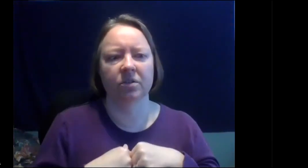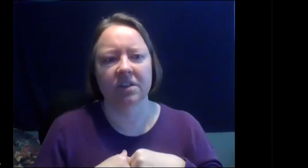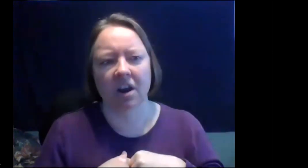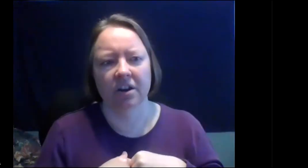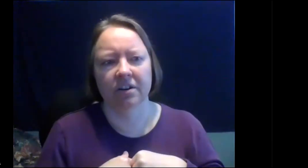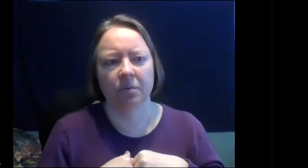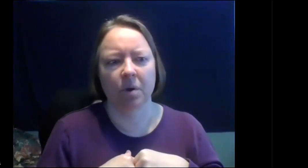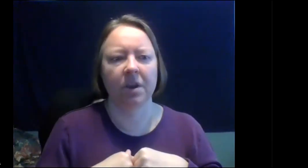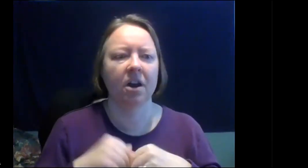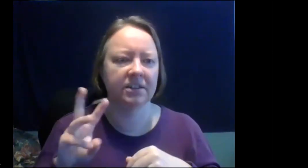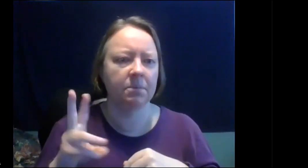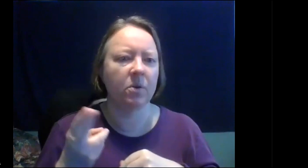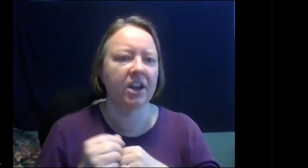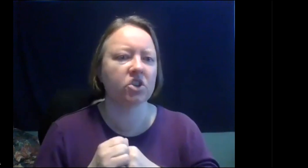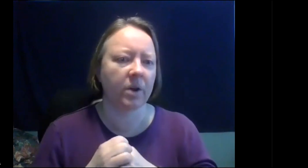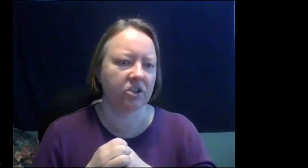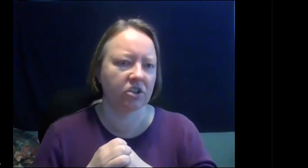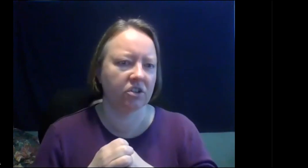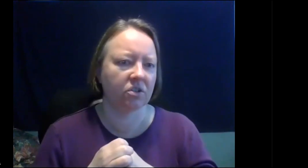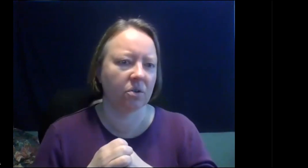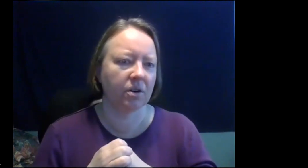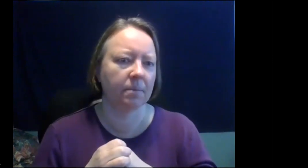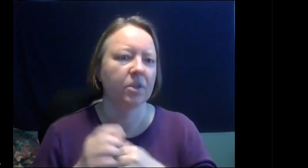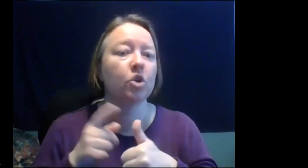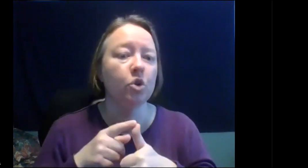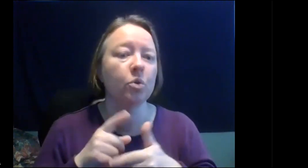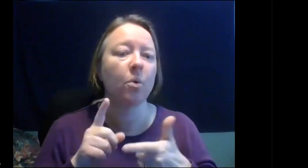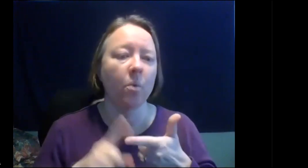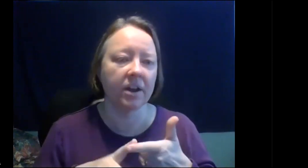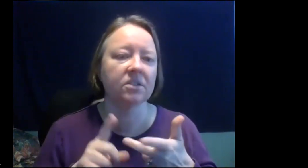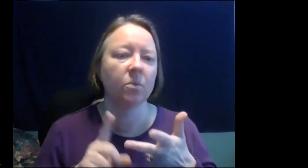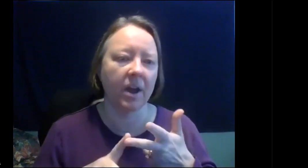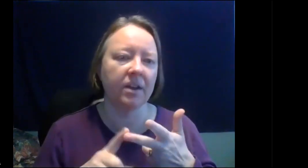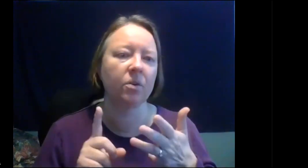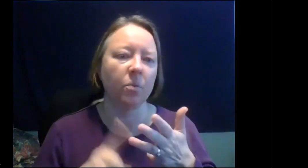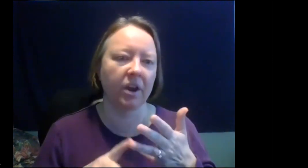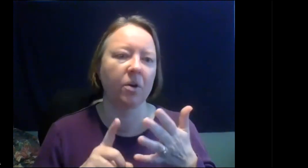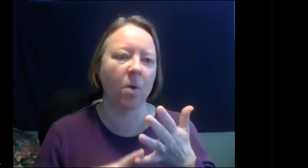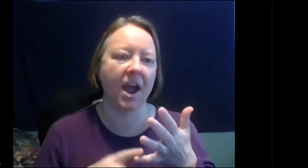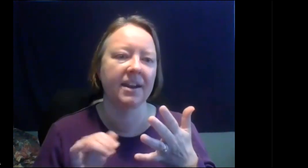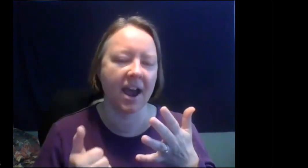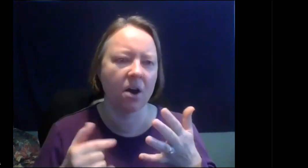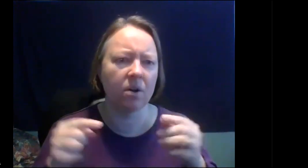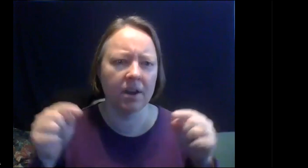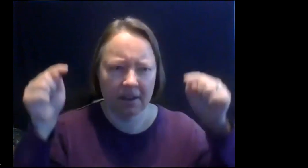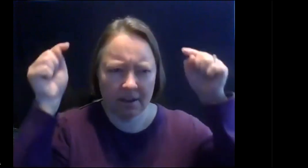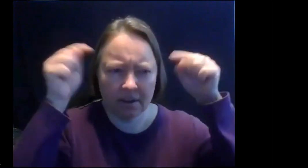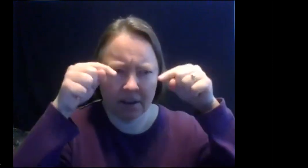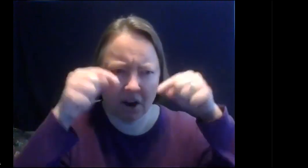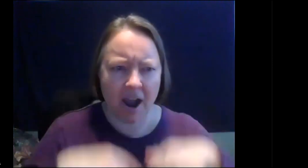those are what we call WH questions, or the who, what, when, where, why, and how. Our